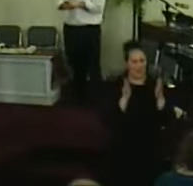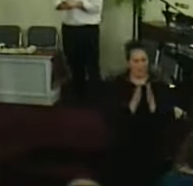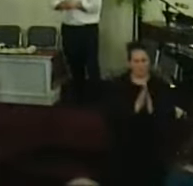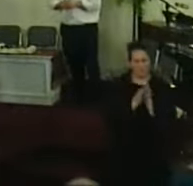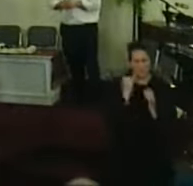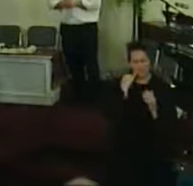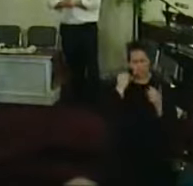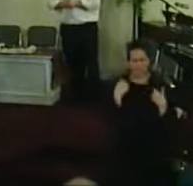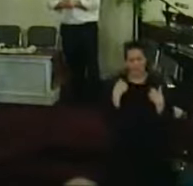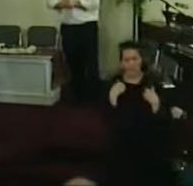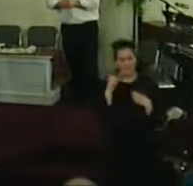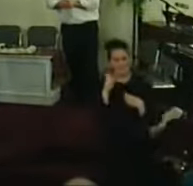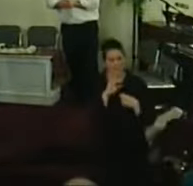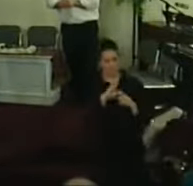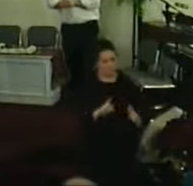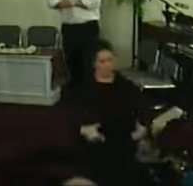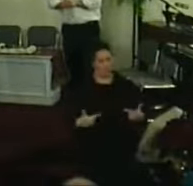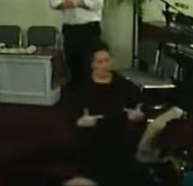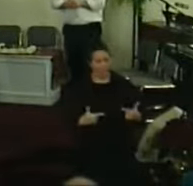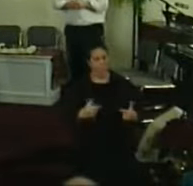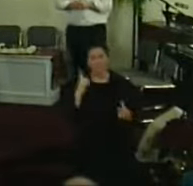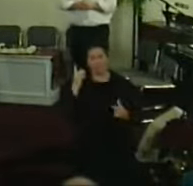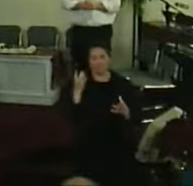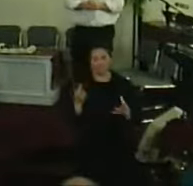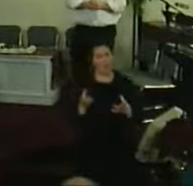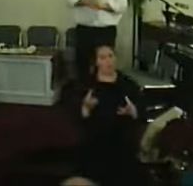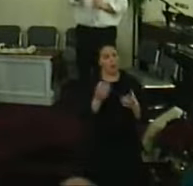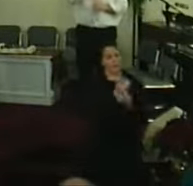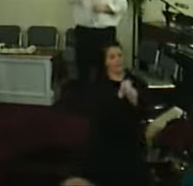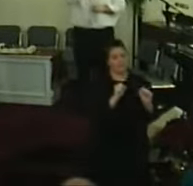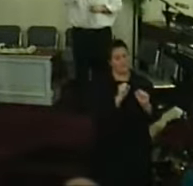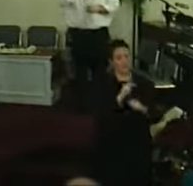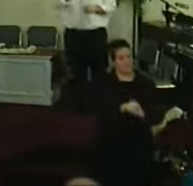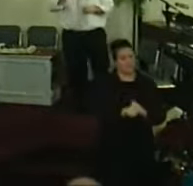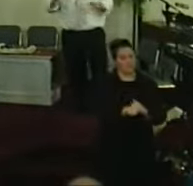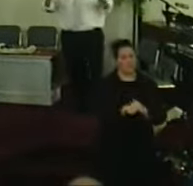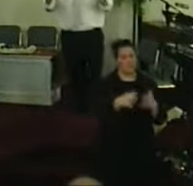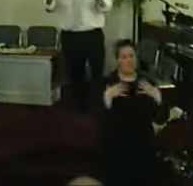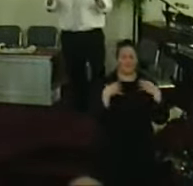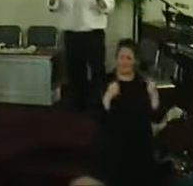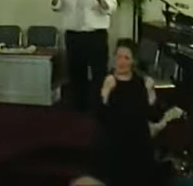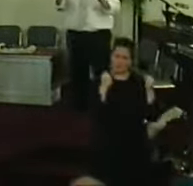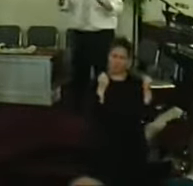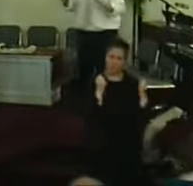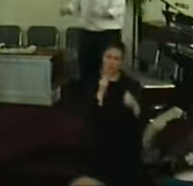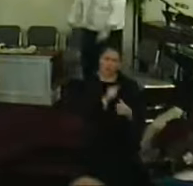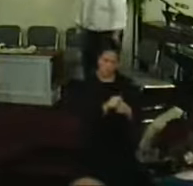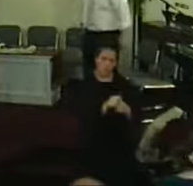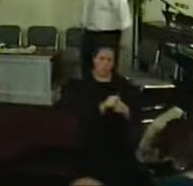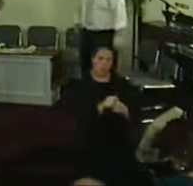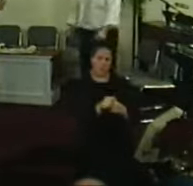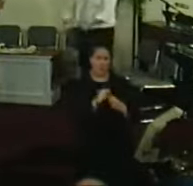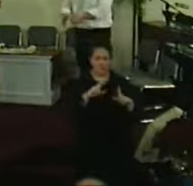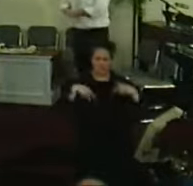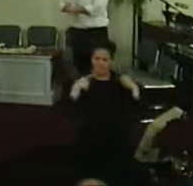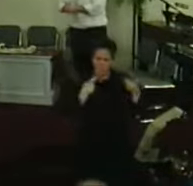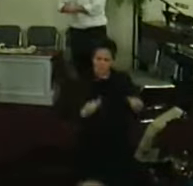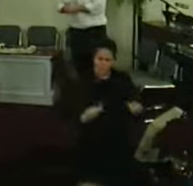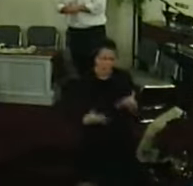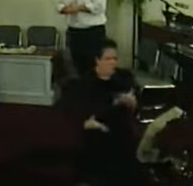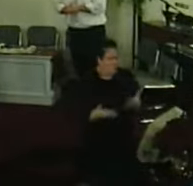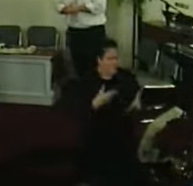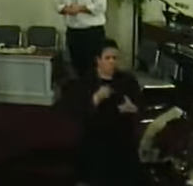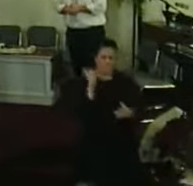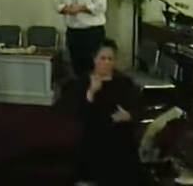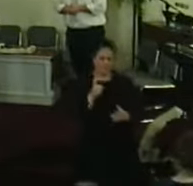have a need in your life, I want you to know He wants to save you. He wants to heal you. He wants to provide for you whatever your need is. He's a